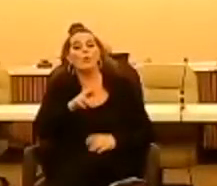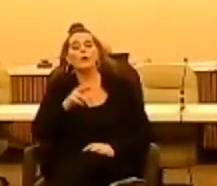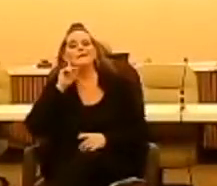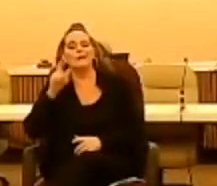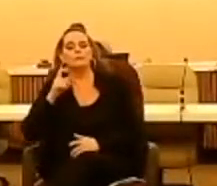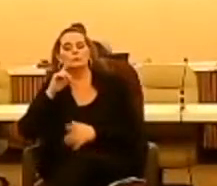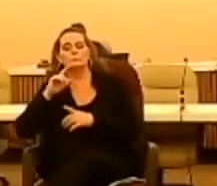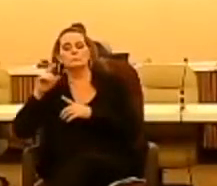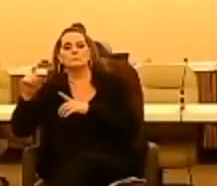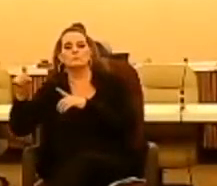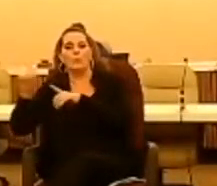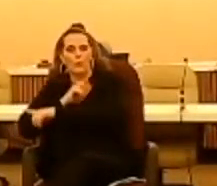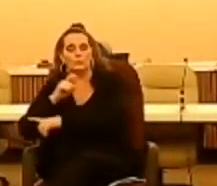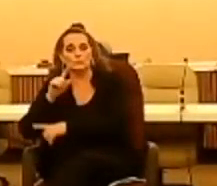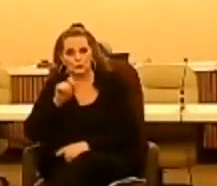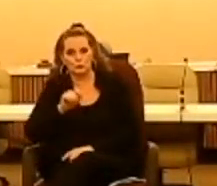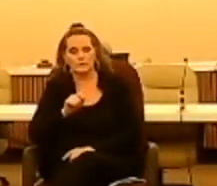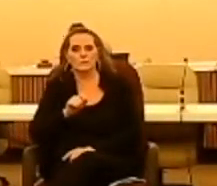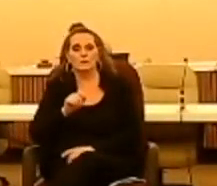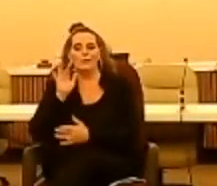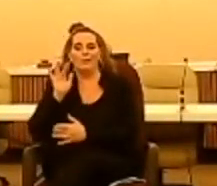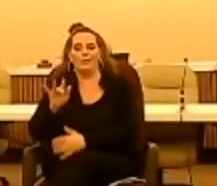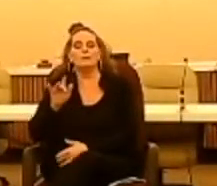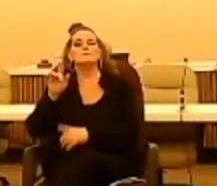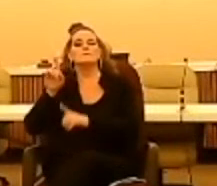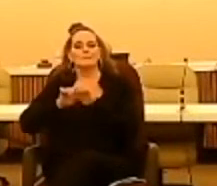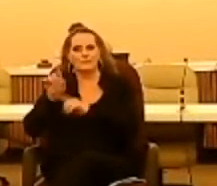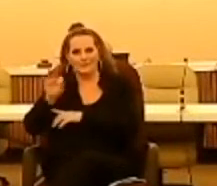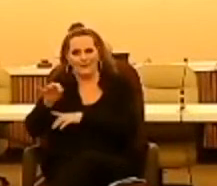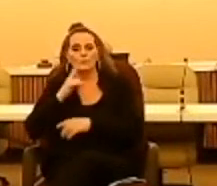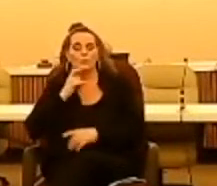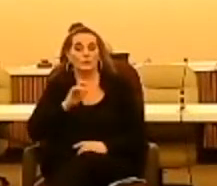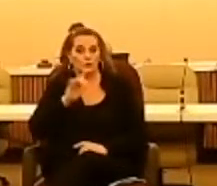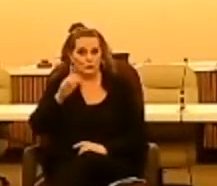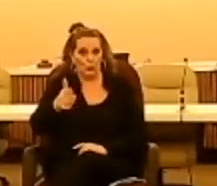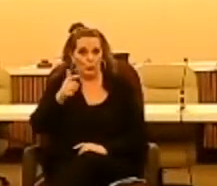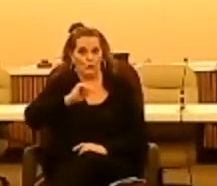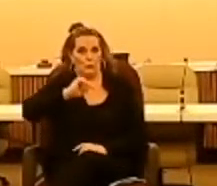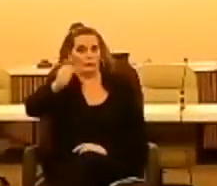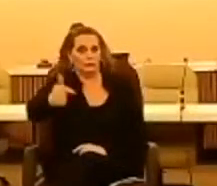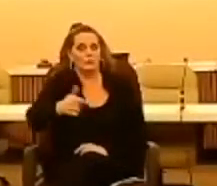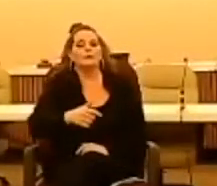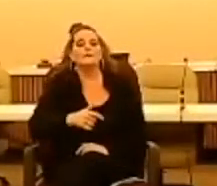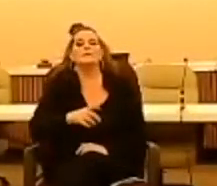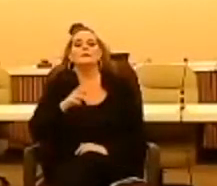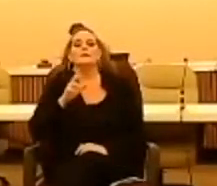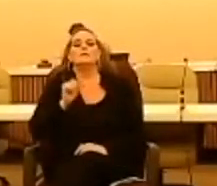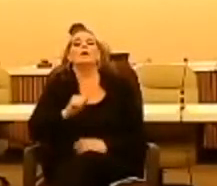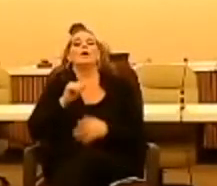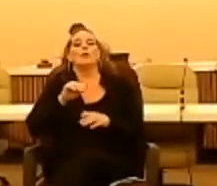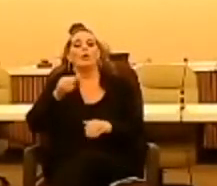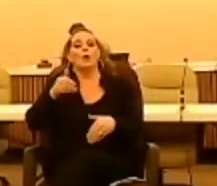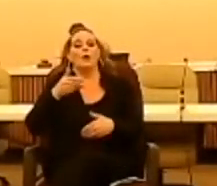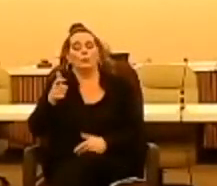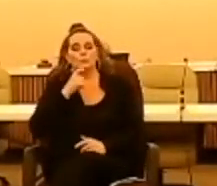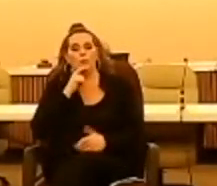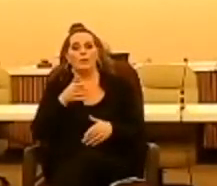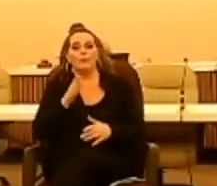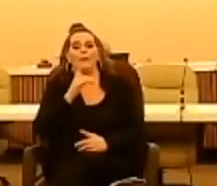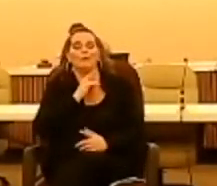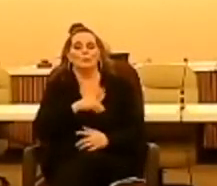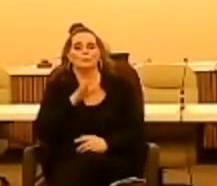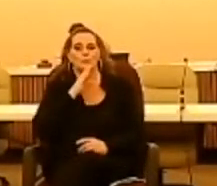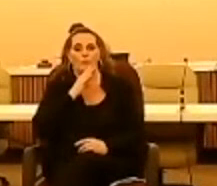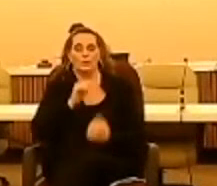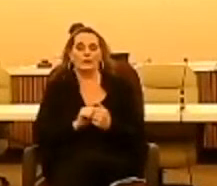into Zoom, press *9. When it is your turn to speak, the meeting host will enable you to talk. If you are watching this